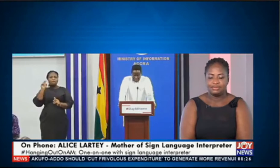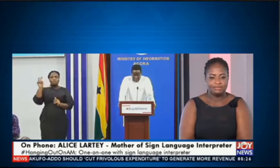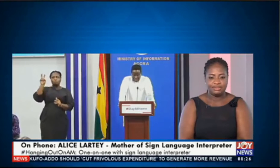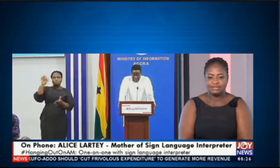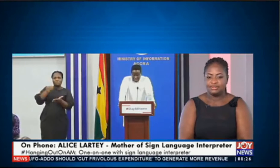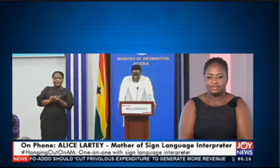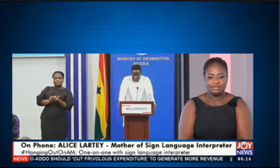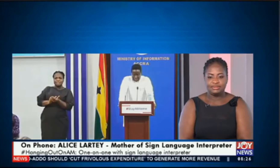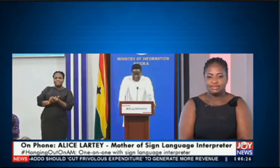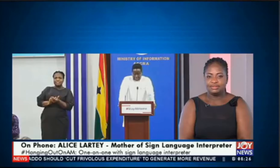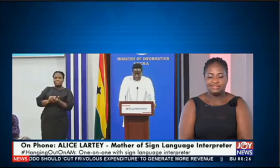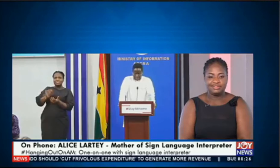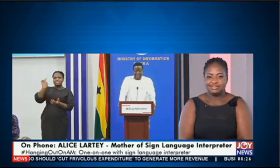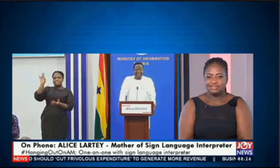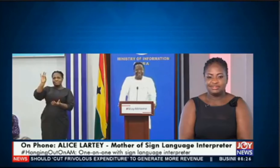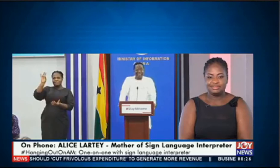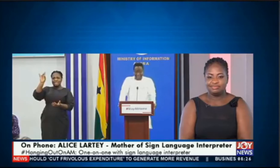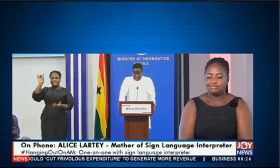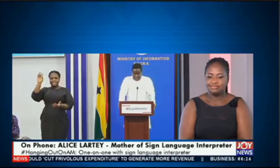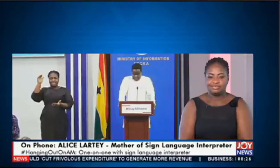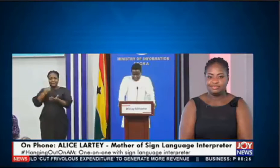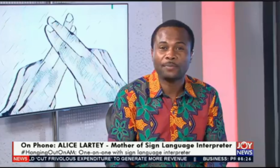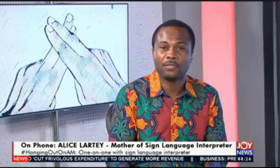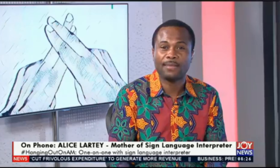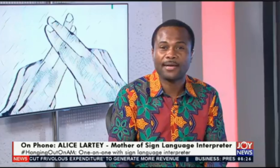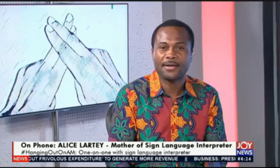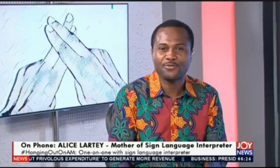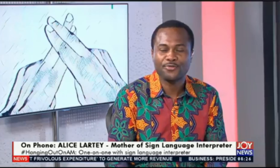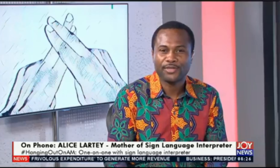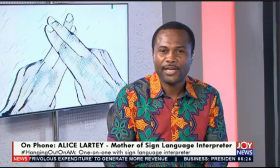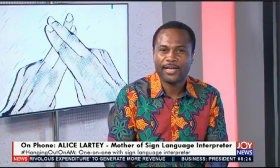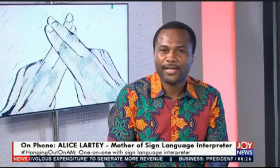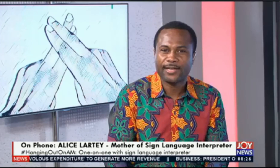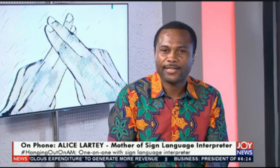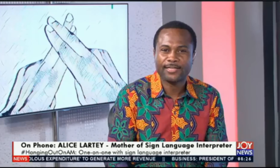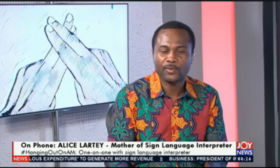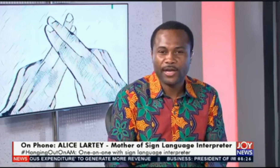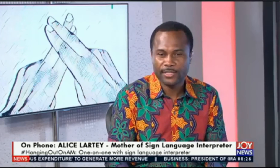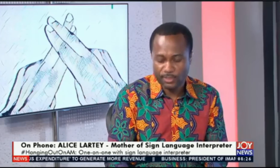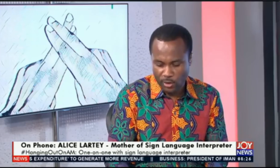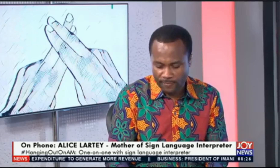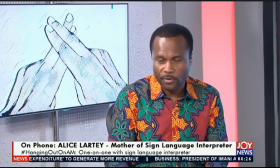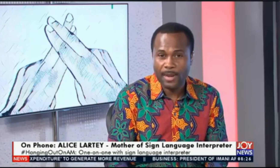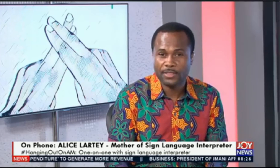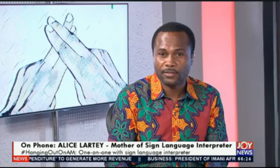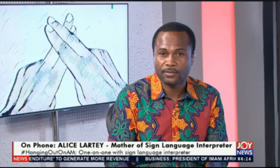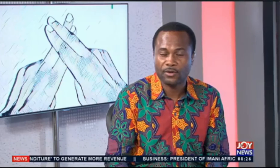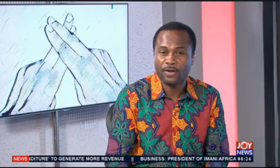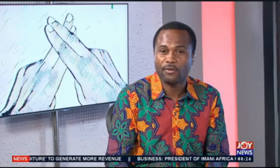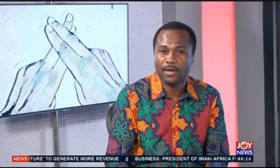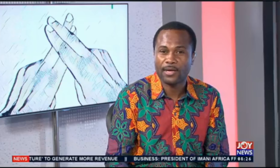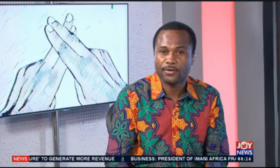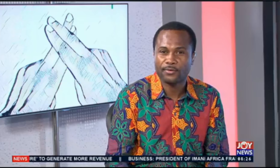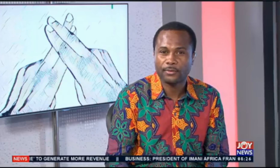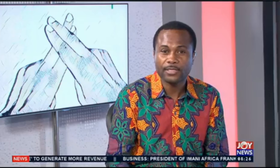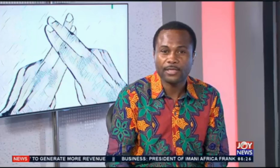Bad too bad. Okay. The line is bad. Let's go to Abdul. Abdul Mankarigu is where he's calling from. Abdul calling from